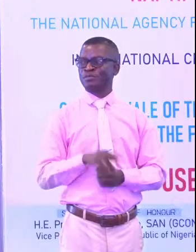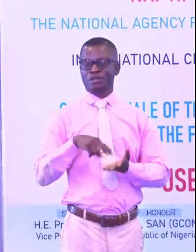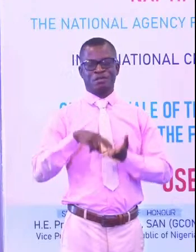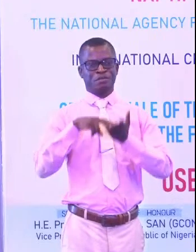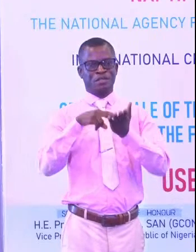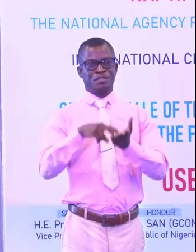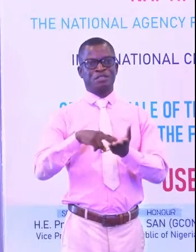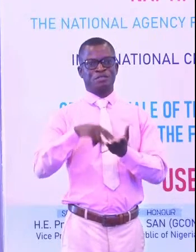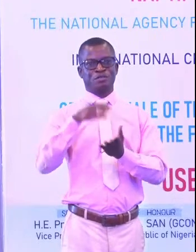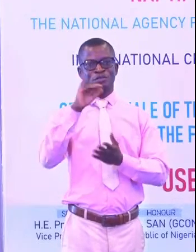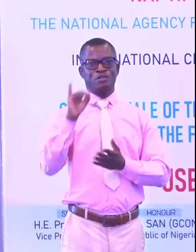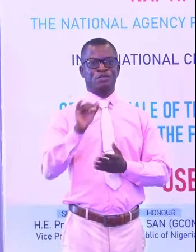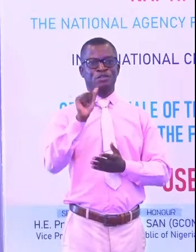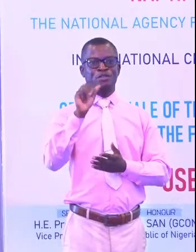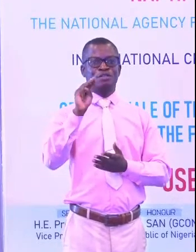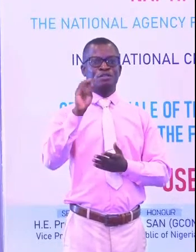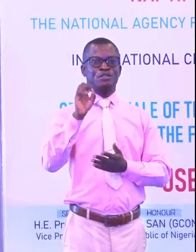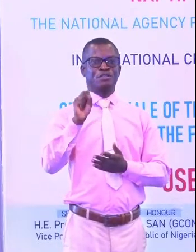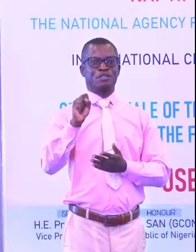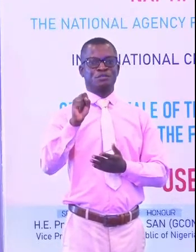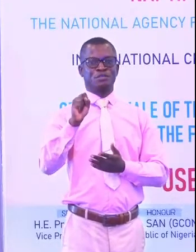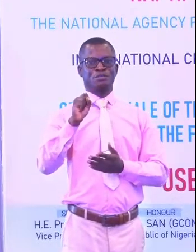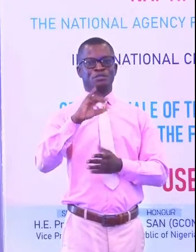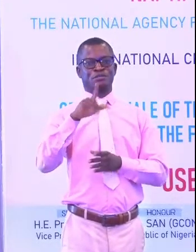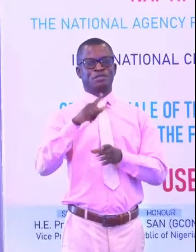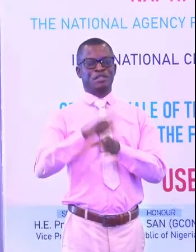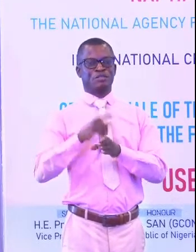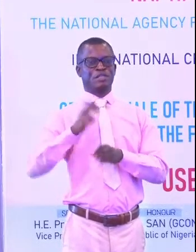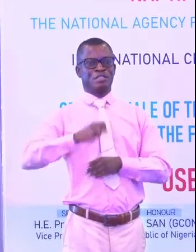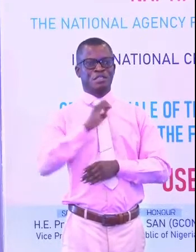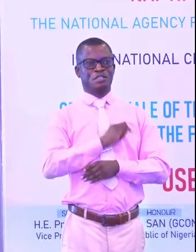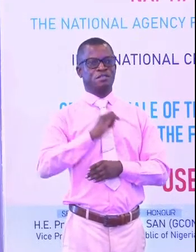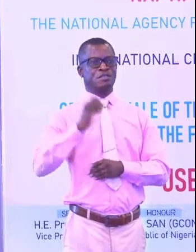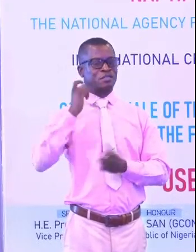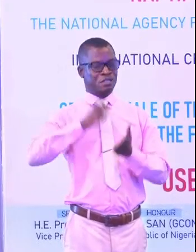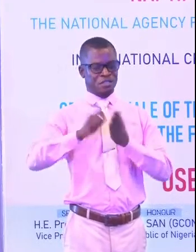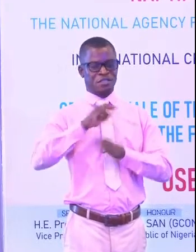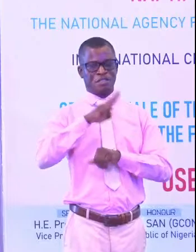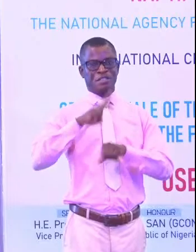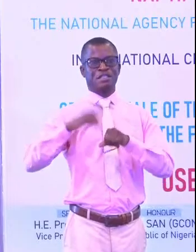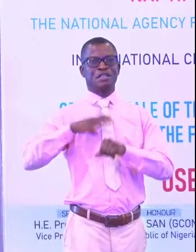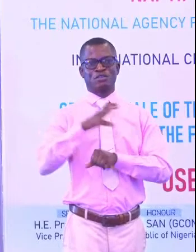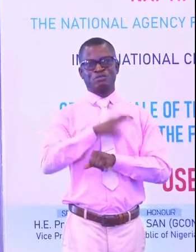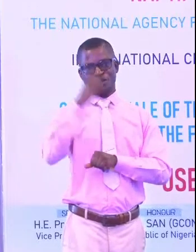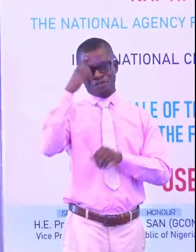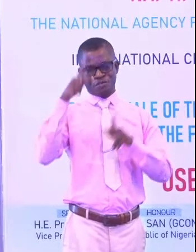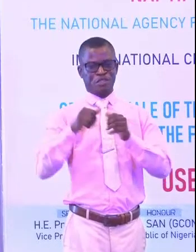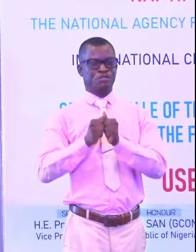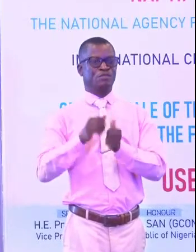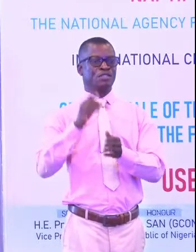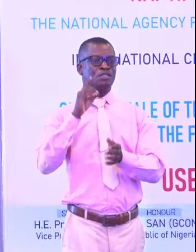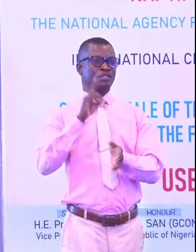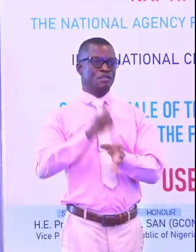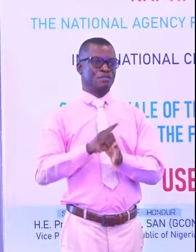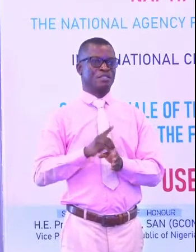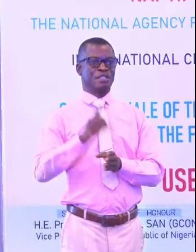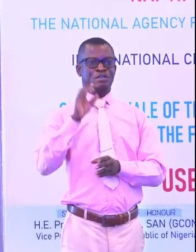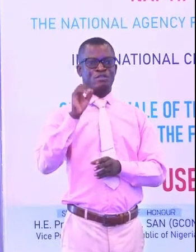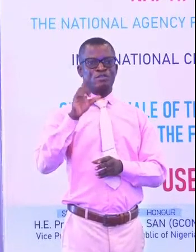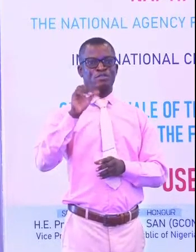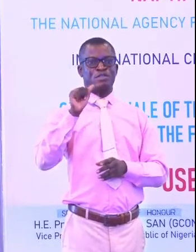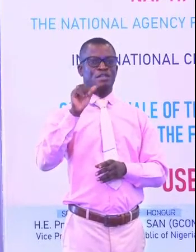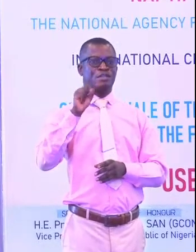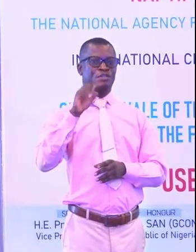representing James David Lalu, Executive Secretary, National Commission for the Persons with Disabilities, is Adewale Olasoji,